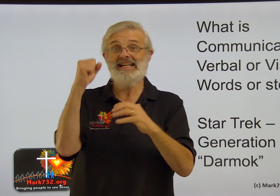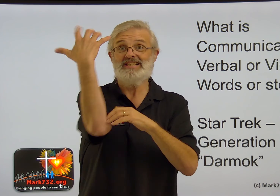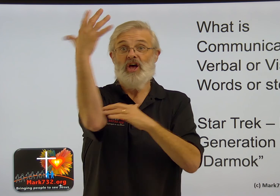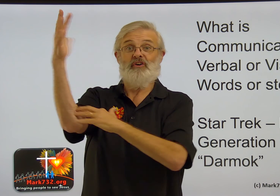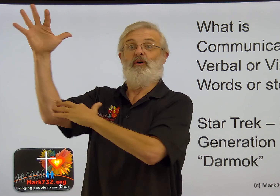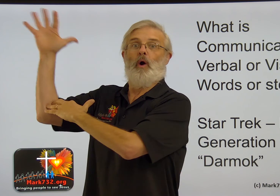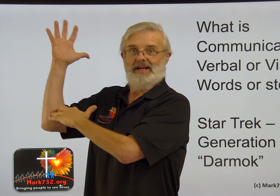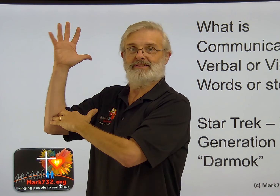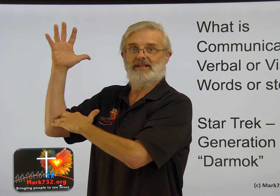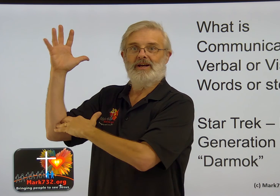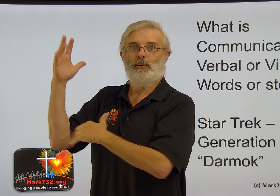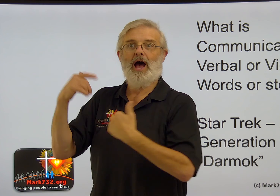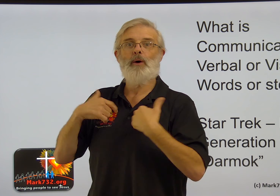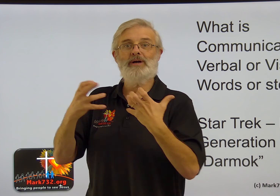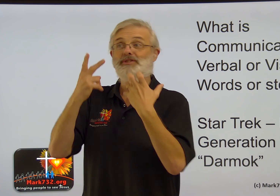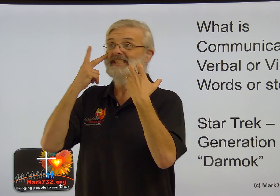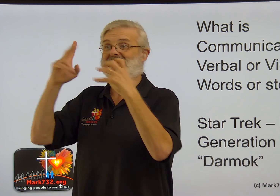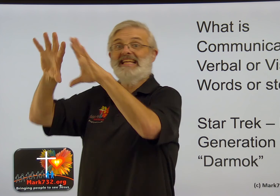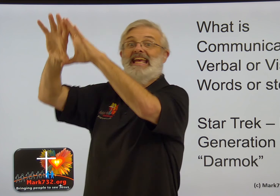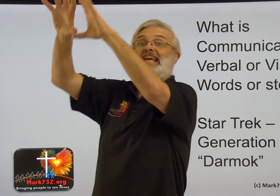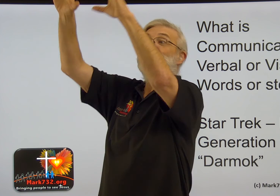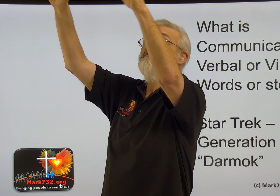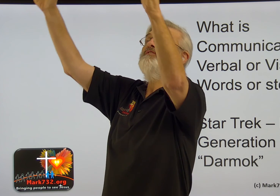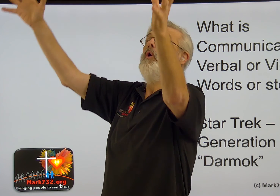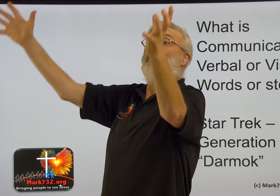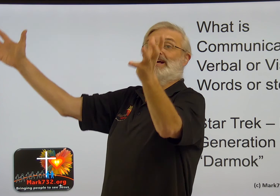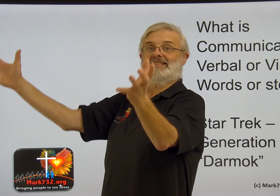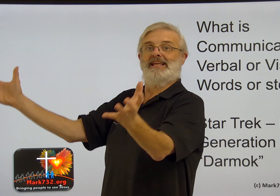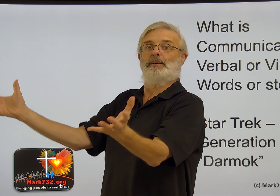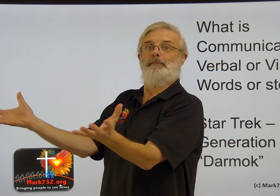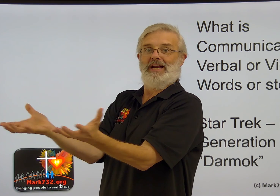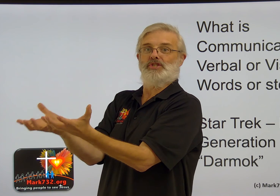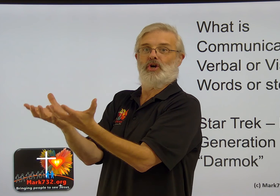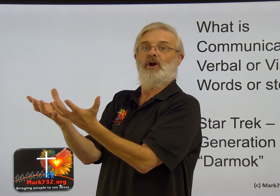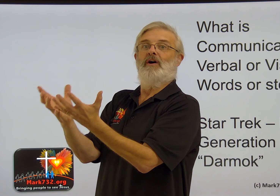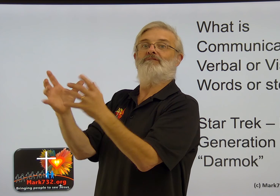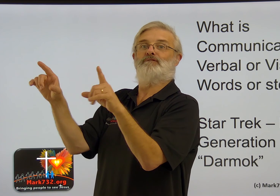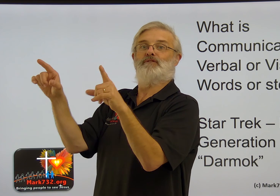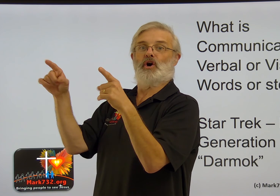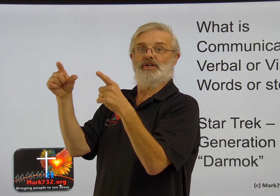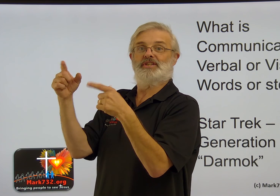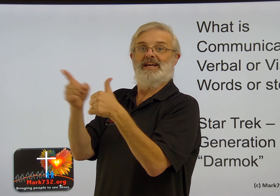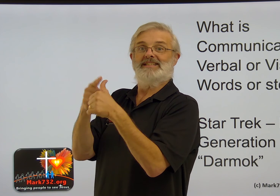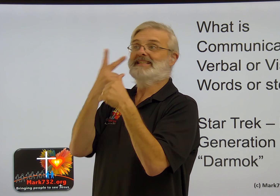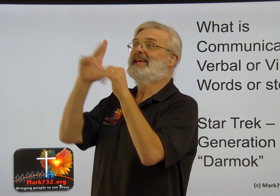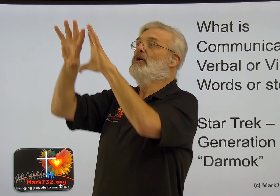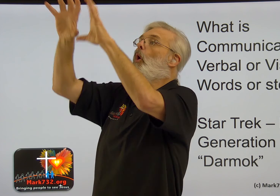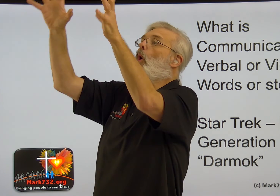the forest. Well, I want you to see the forest, see the picture first. See the